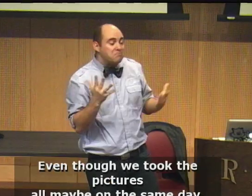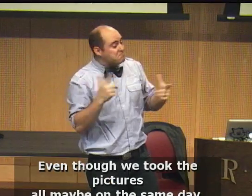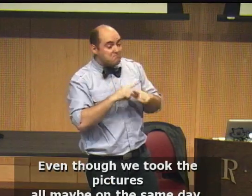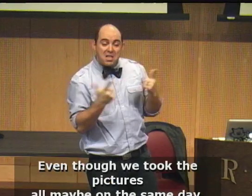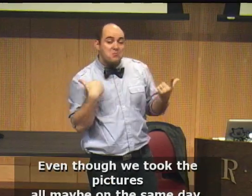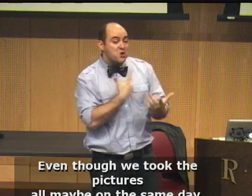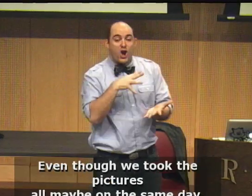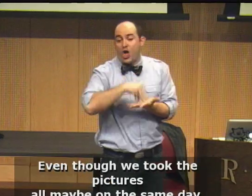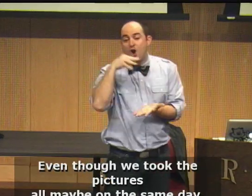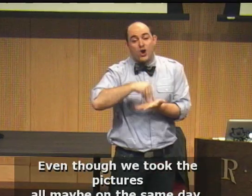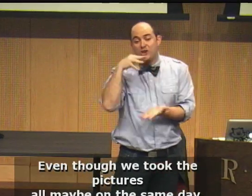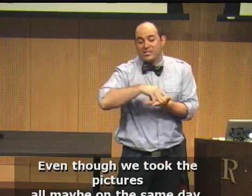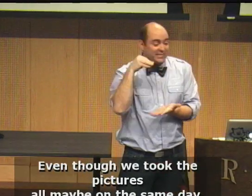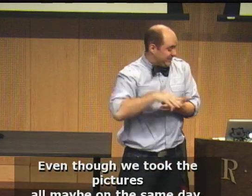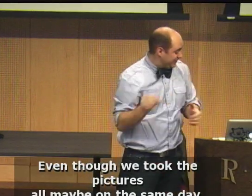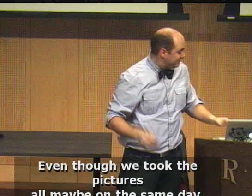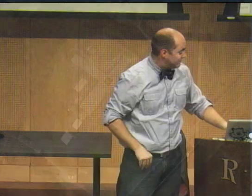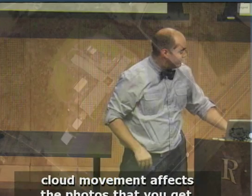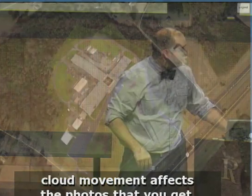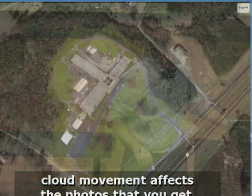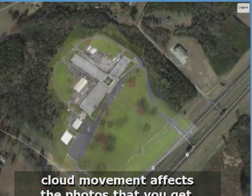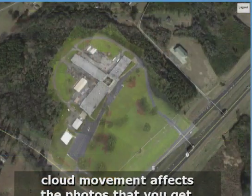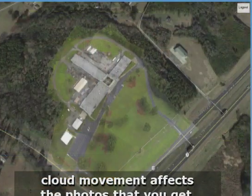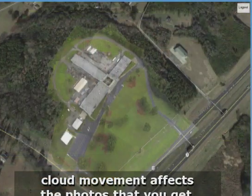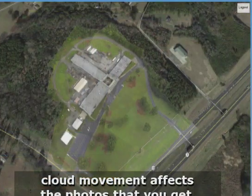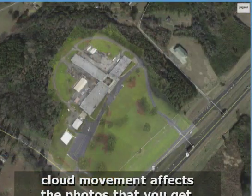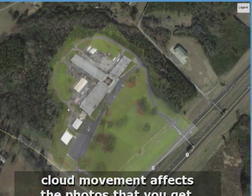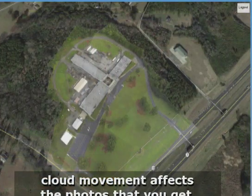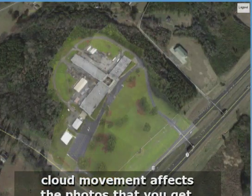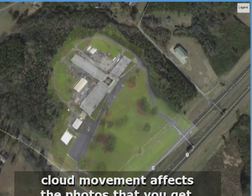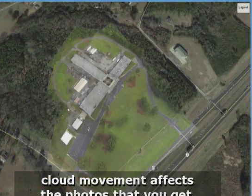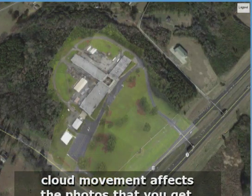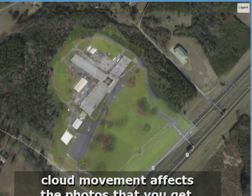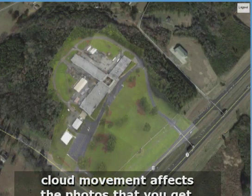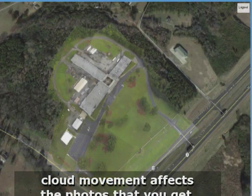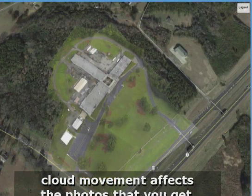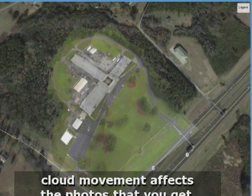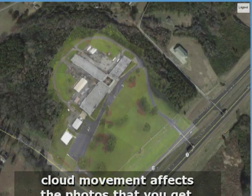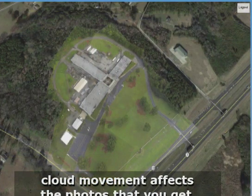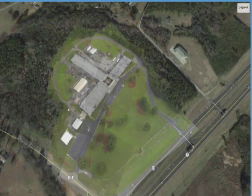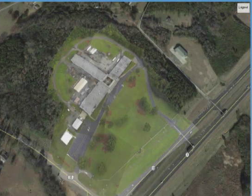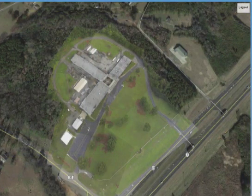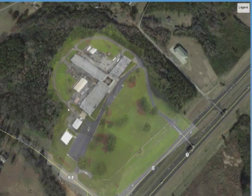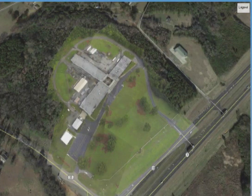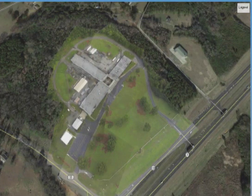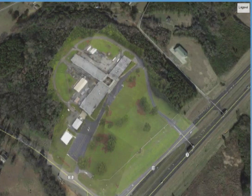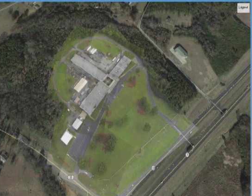maybe on the same day, cloud movement affects the photos that you get.